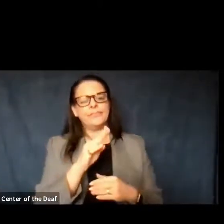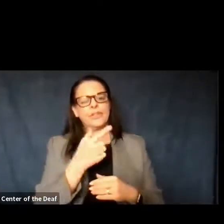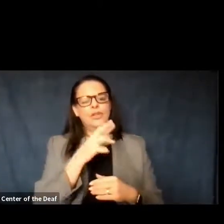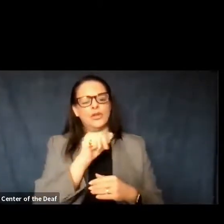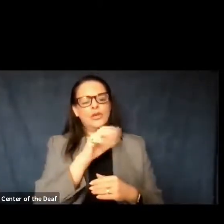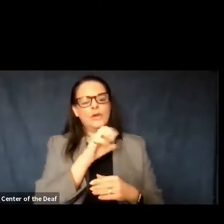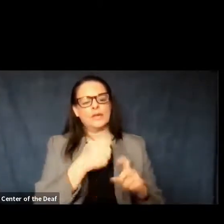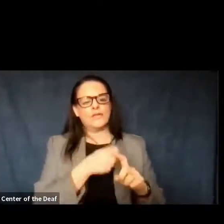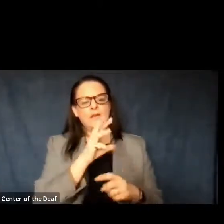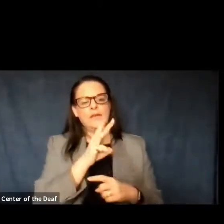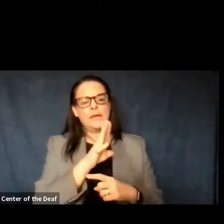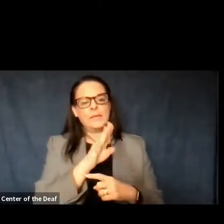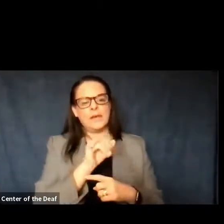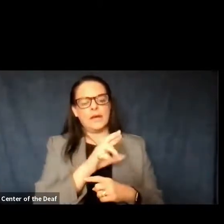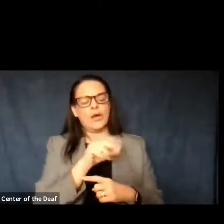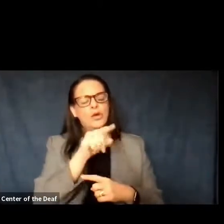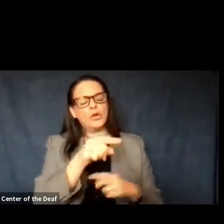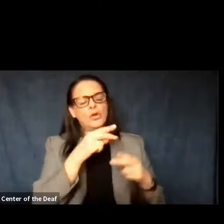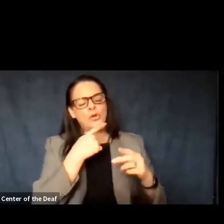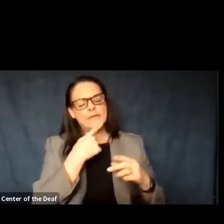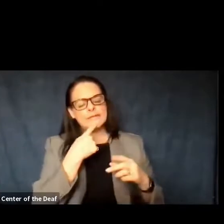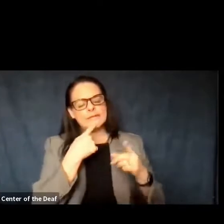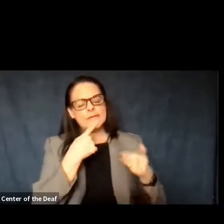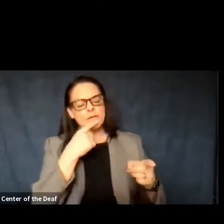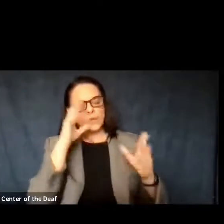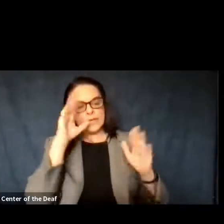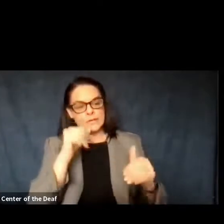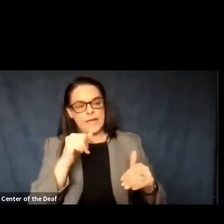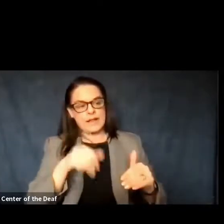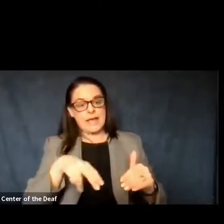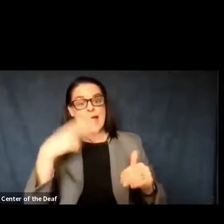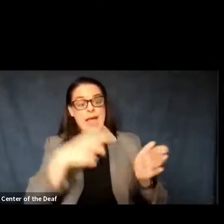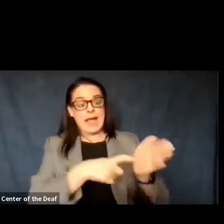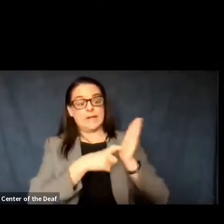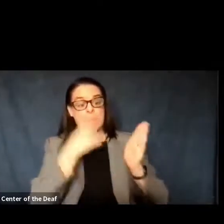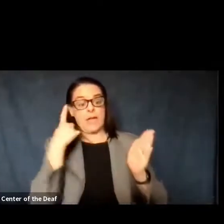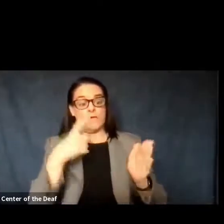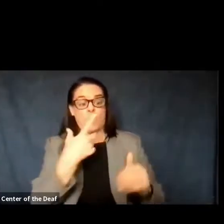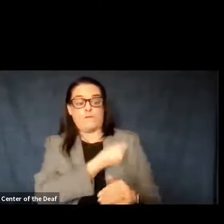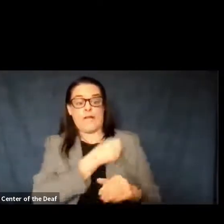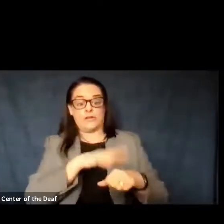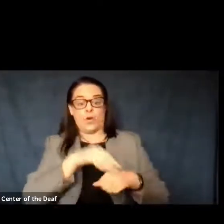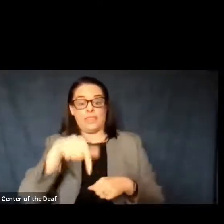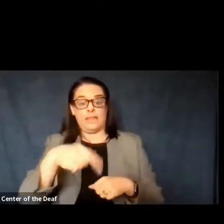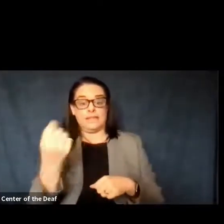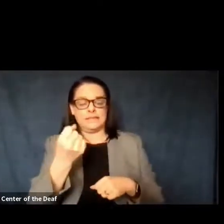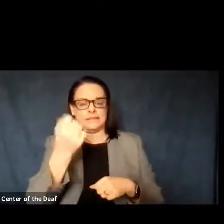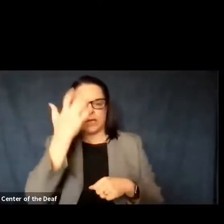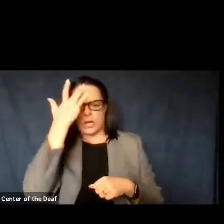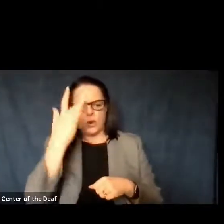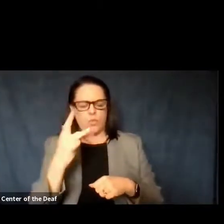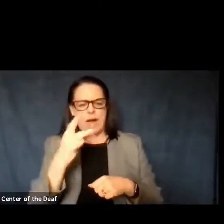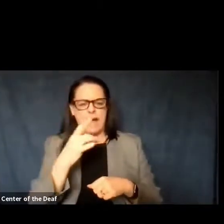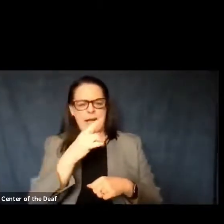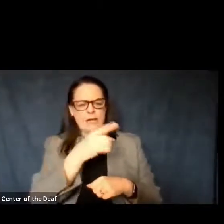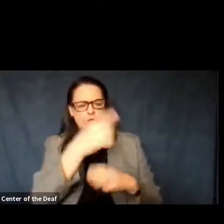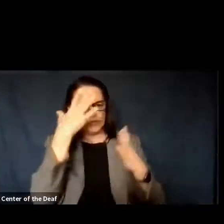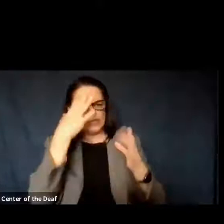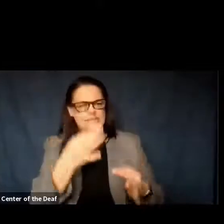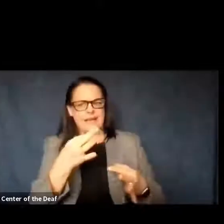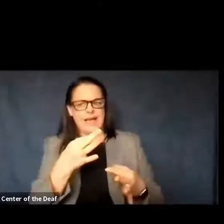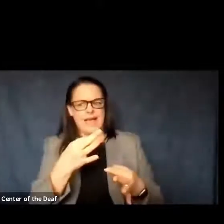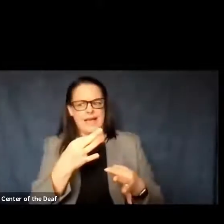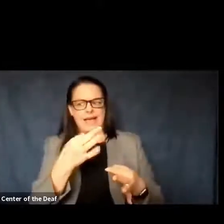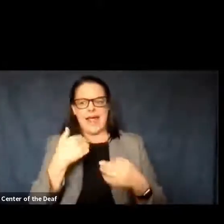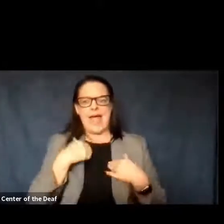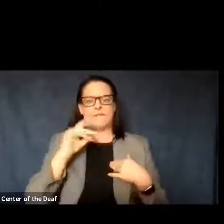with WBIR. You mentioned that you all are expecting high demand for vaccines on Saturday. Why did KCHD decide to go with